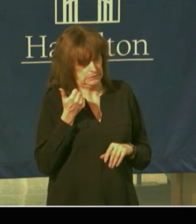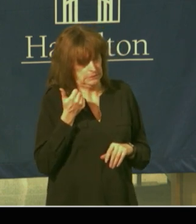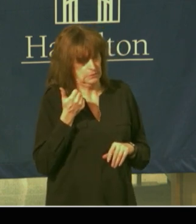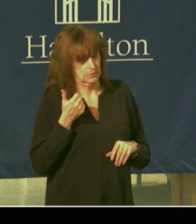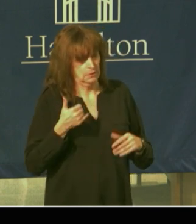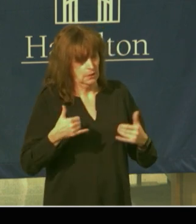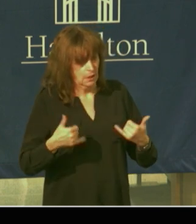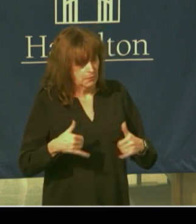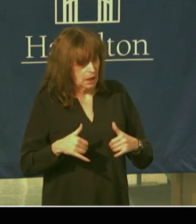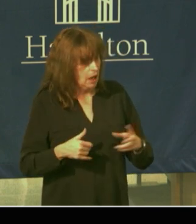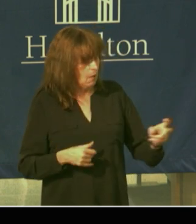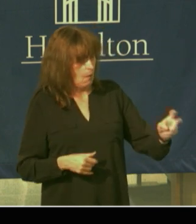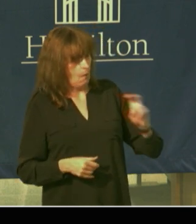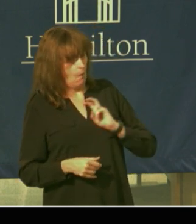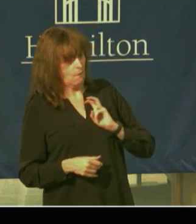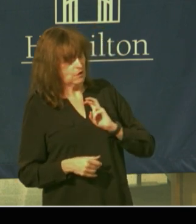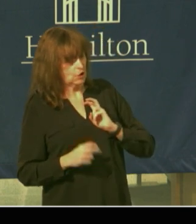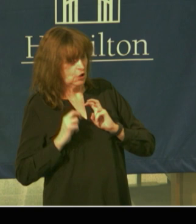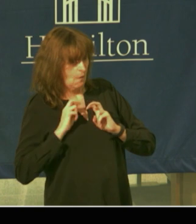challenge because